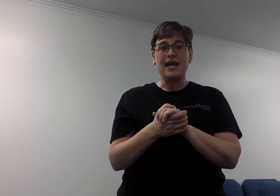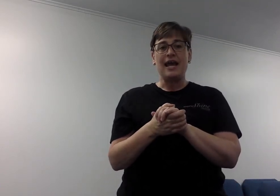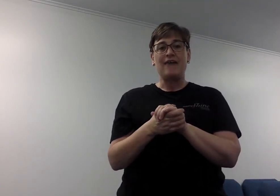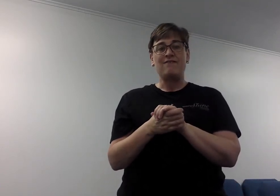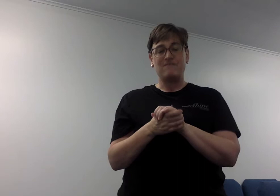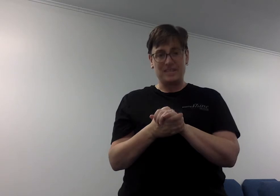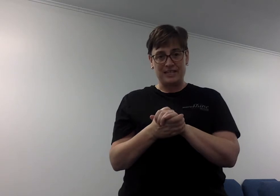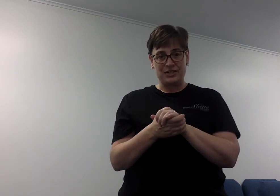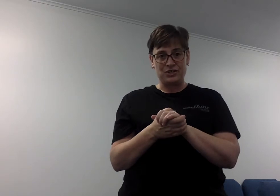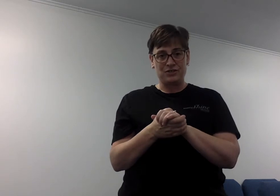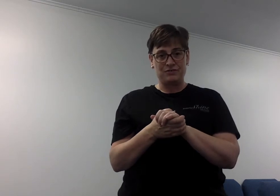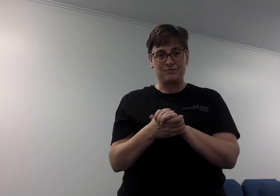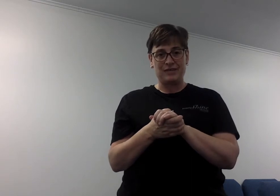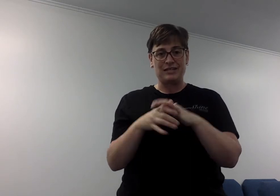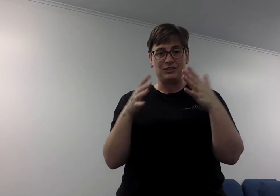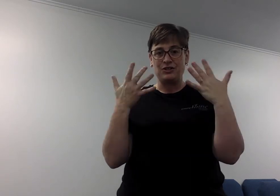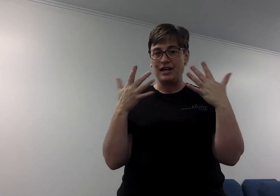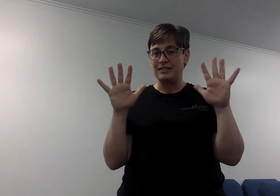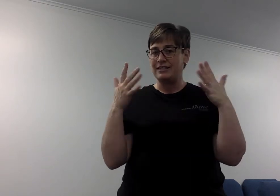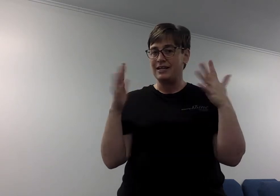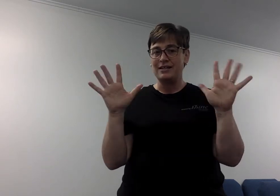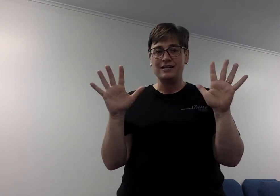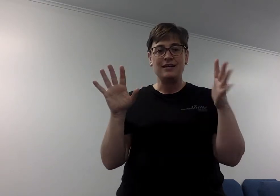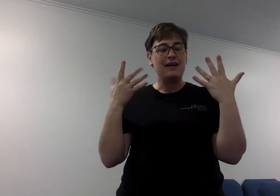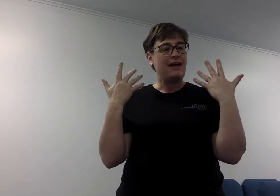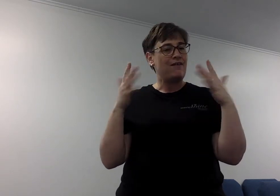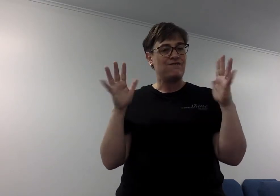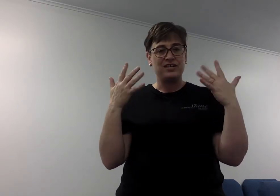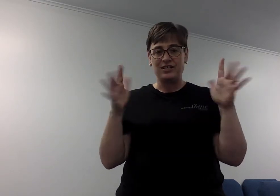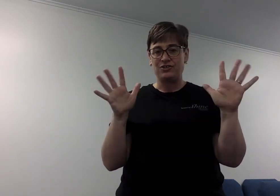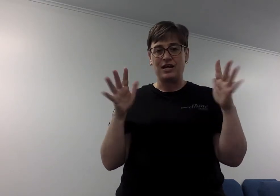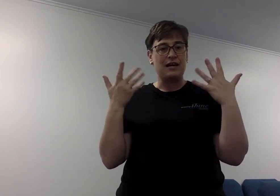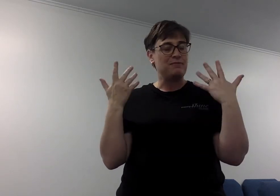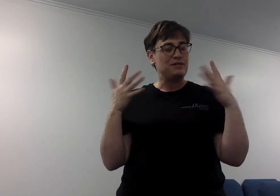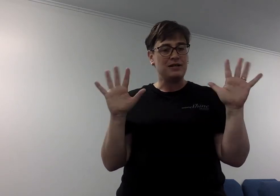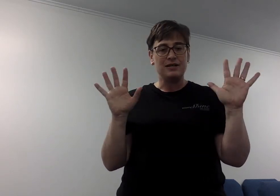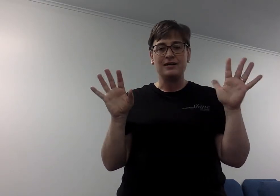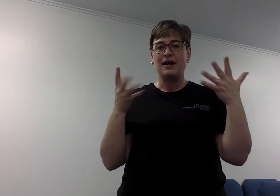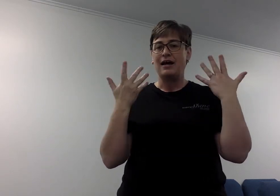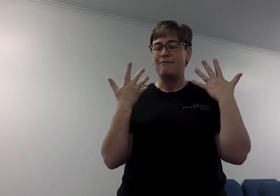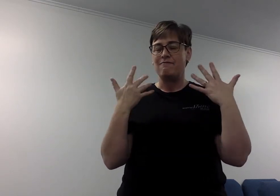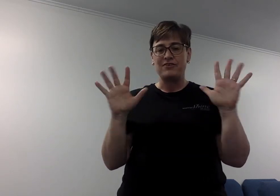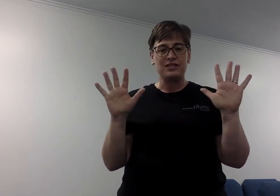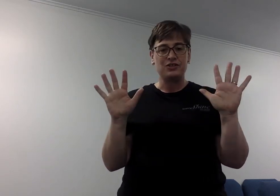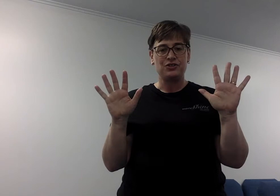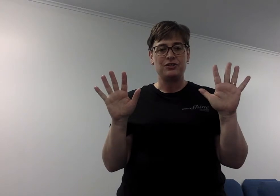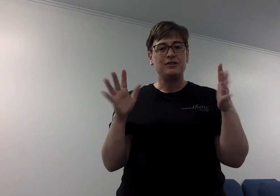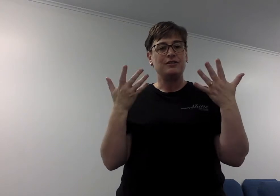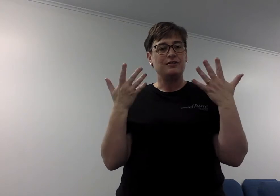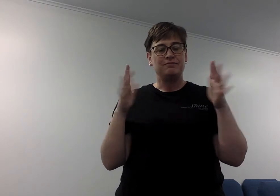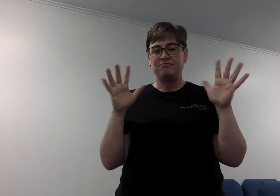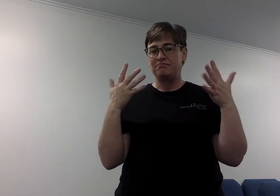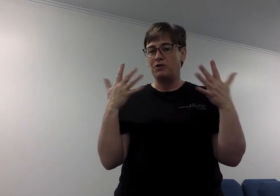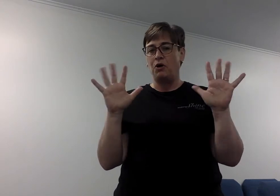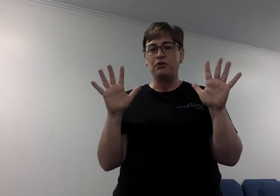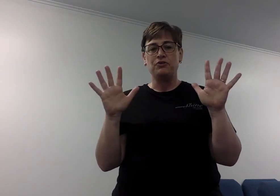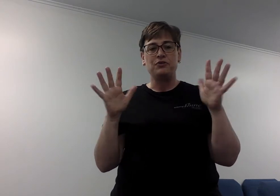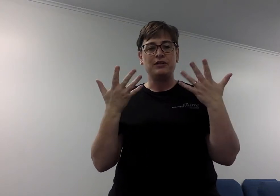and finish. Okay, so you got done and finished. I am done. I am finished. All you're doing is